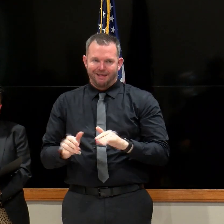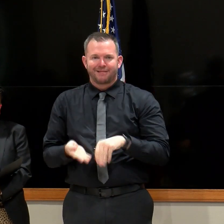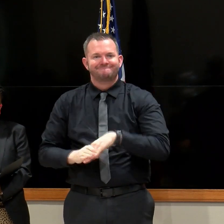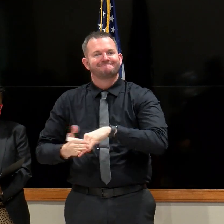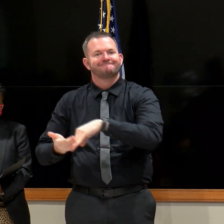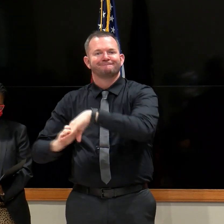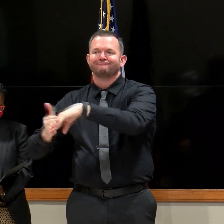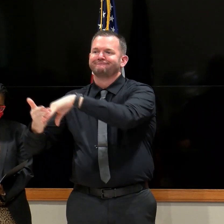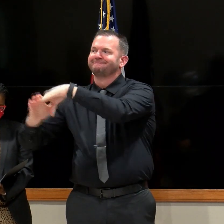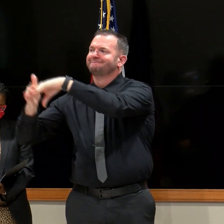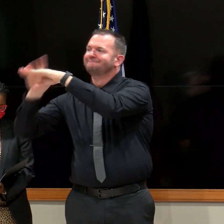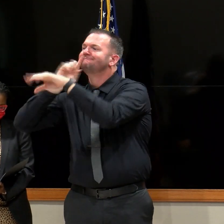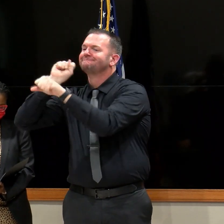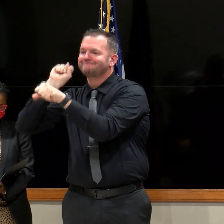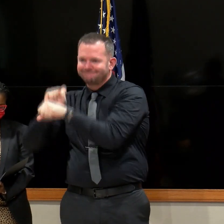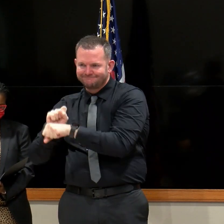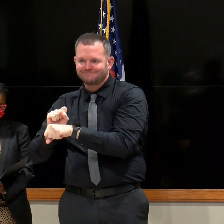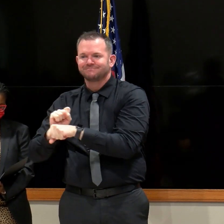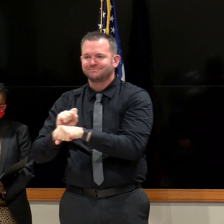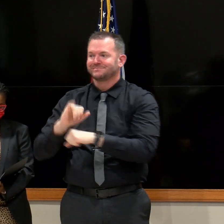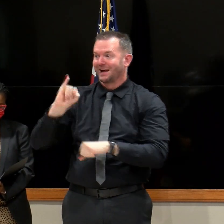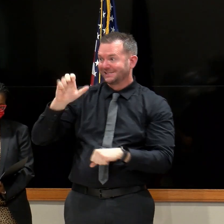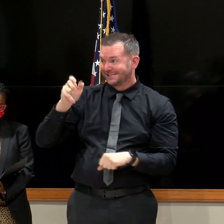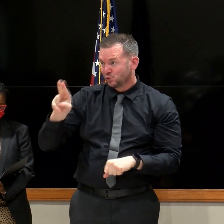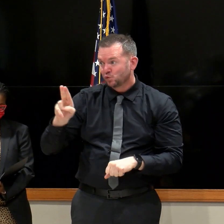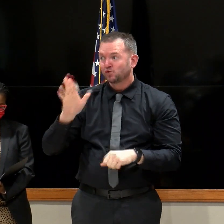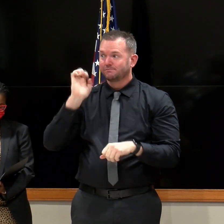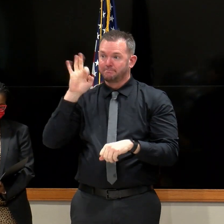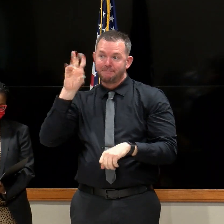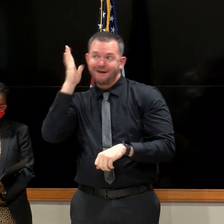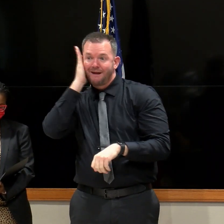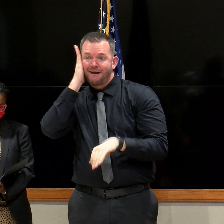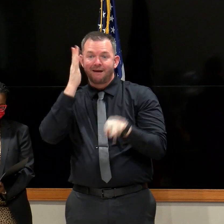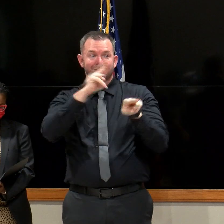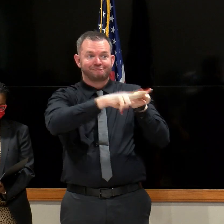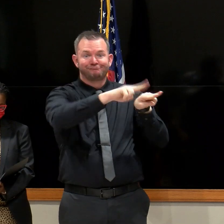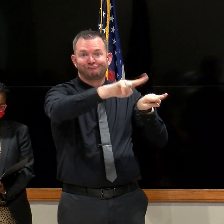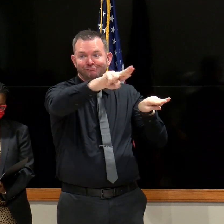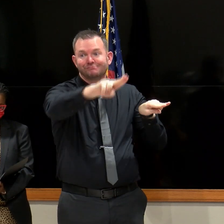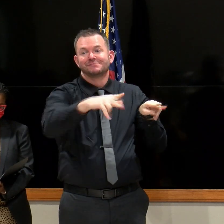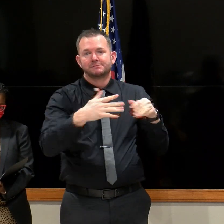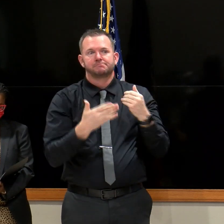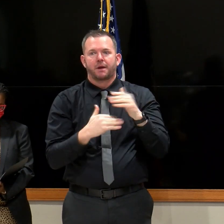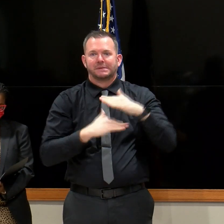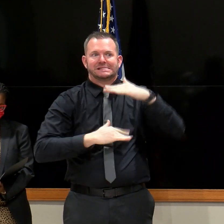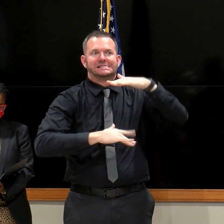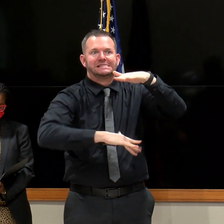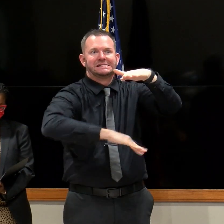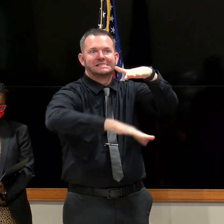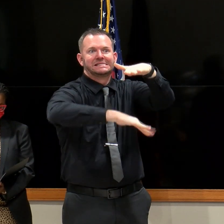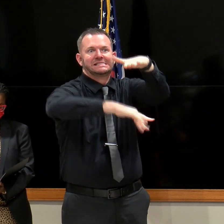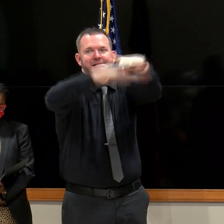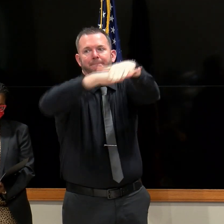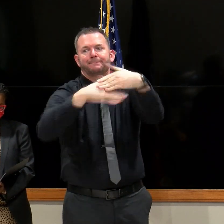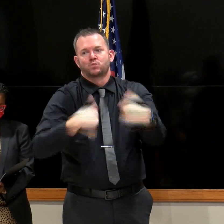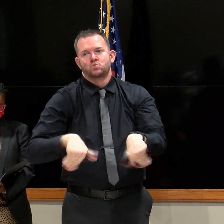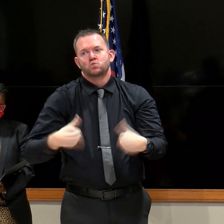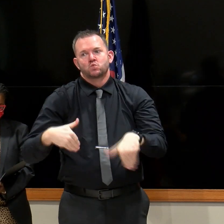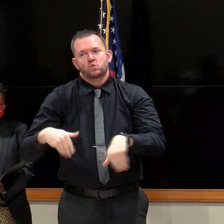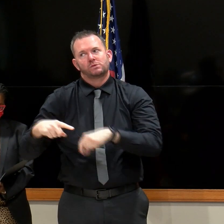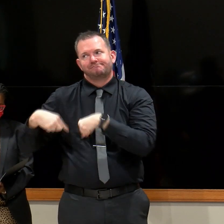Our ICUs are up from where they were six weeks